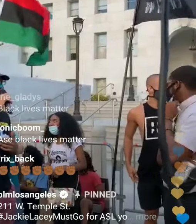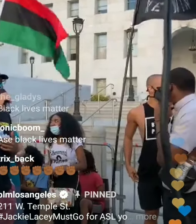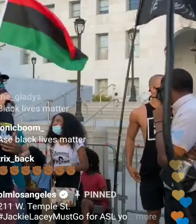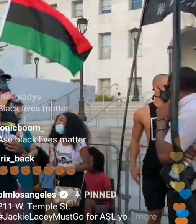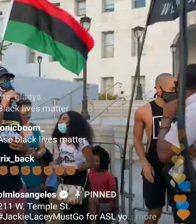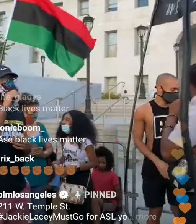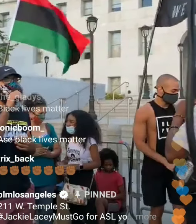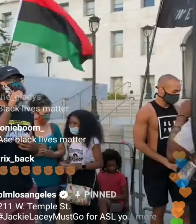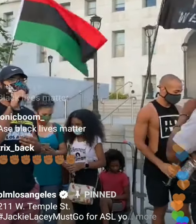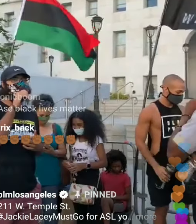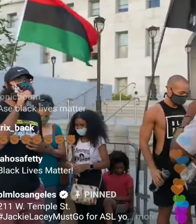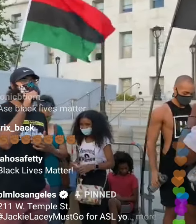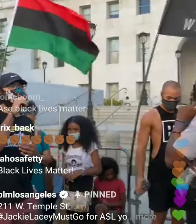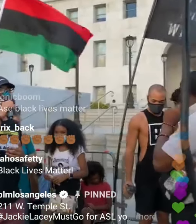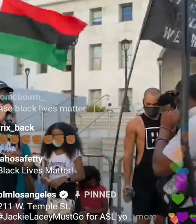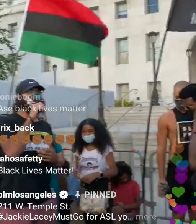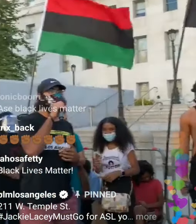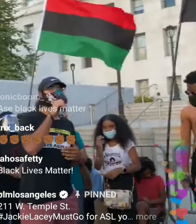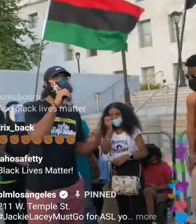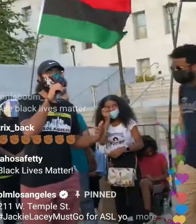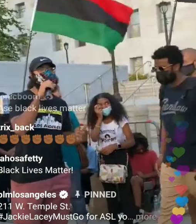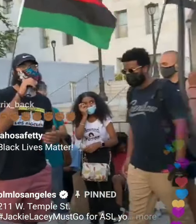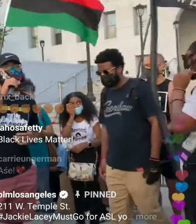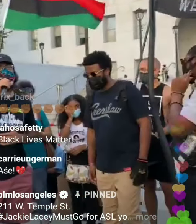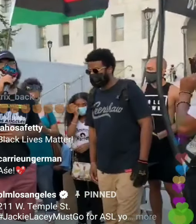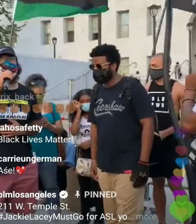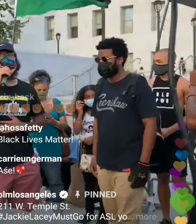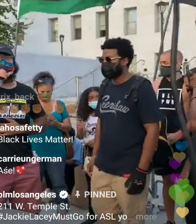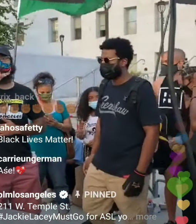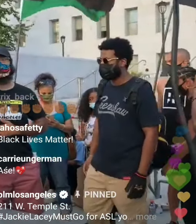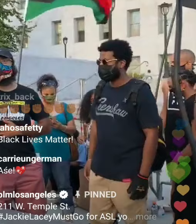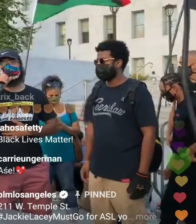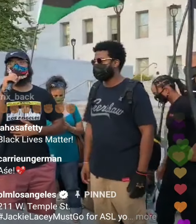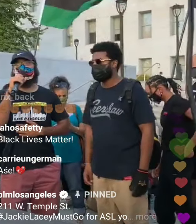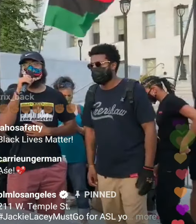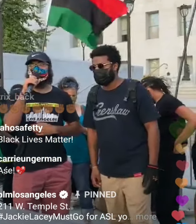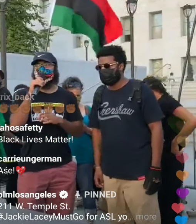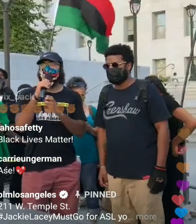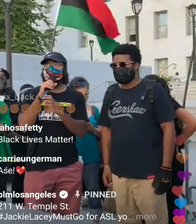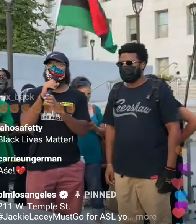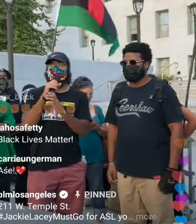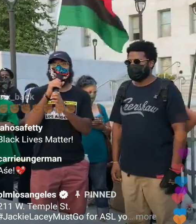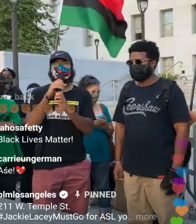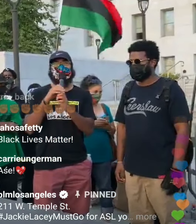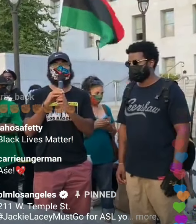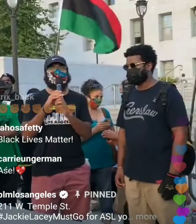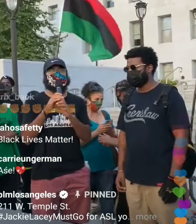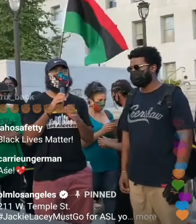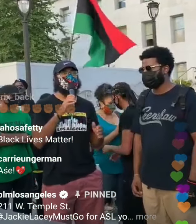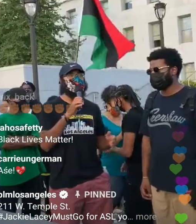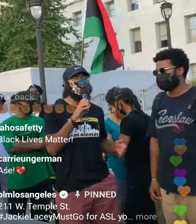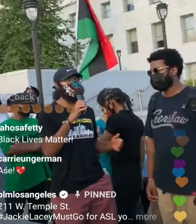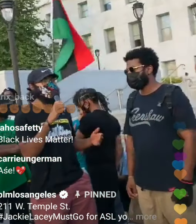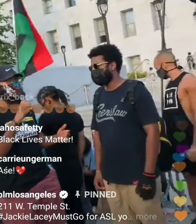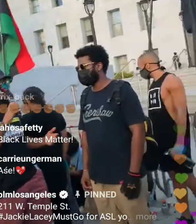if developing a middle class was enough, black people would have already been free. You see, a black middle class was never what the fight was